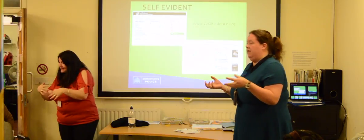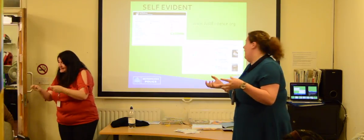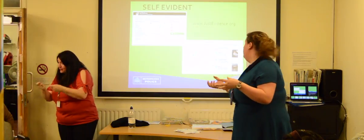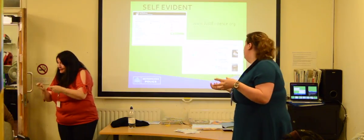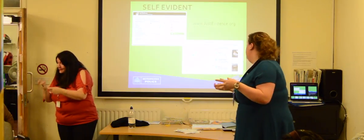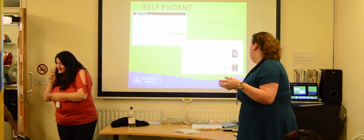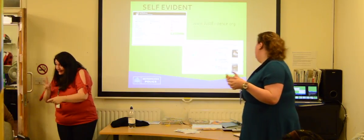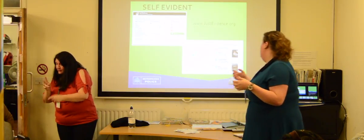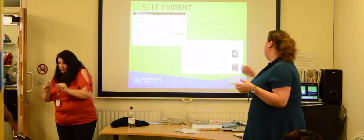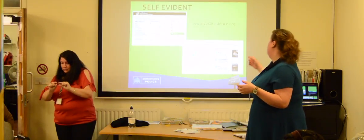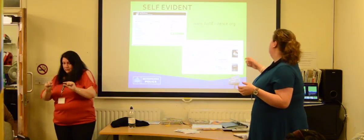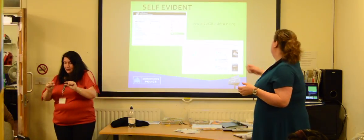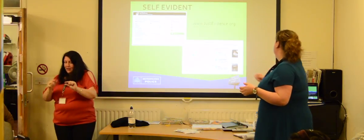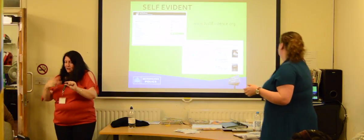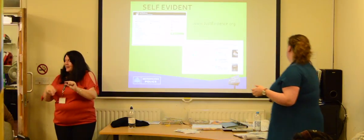to what is in there.